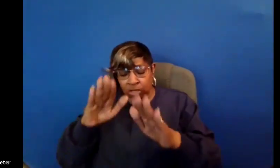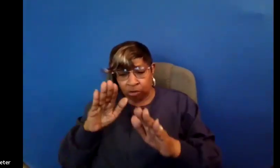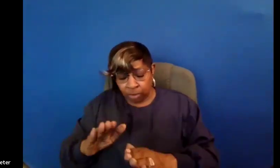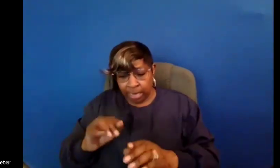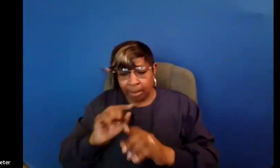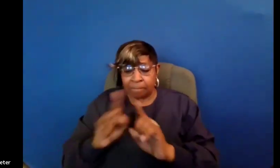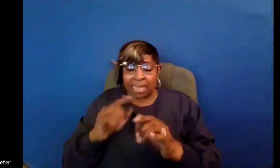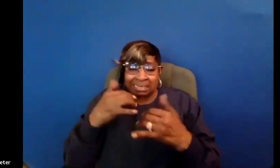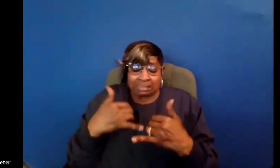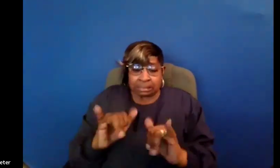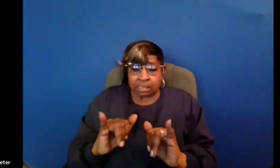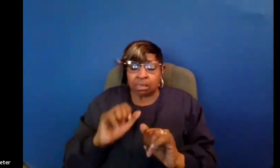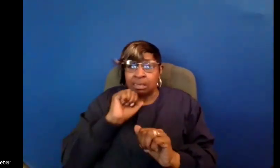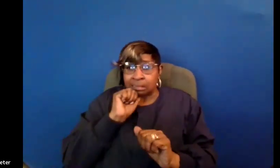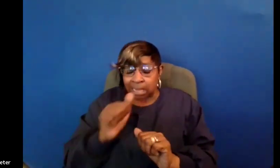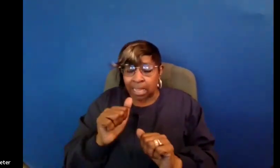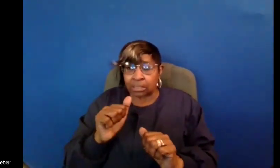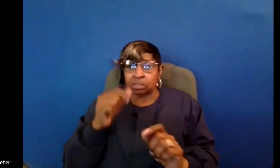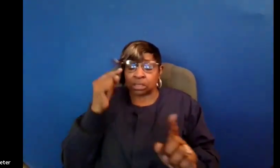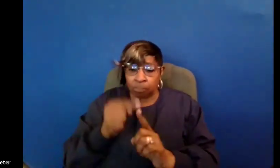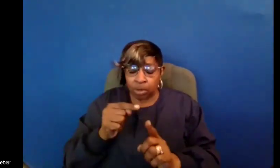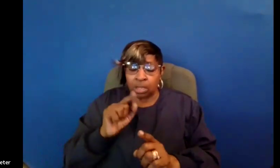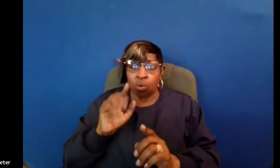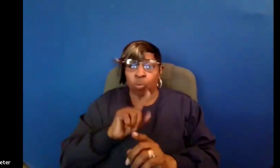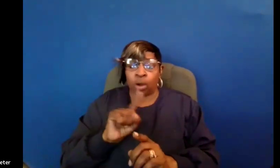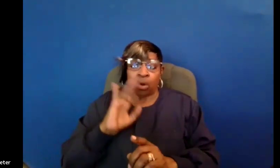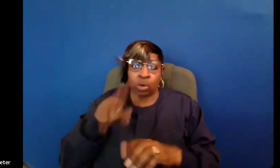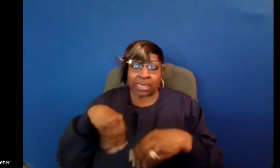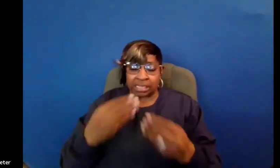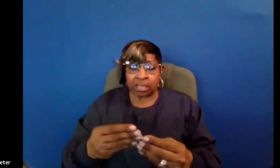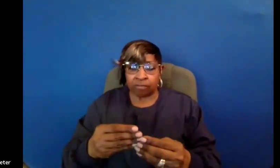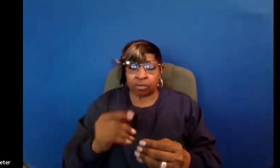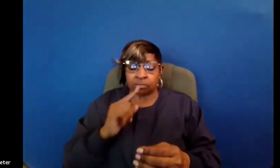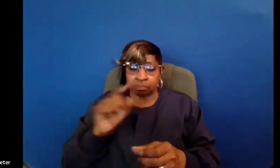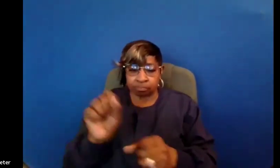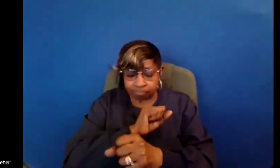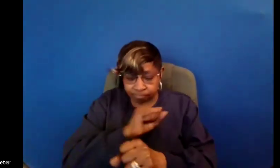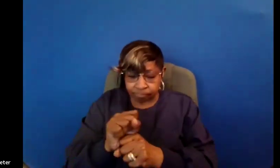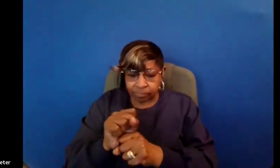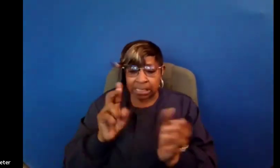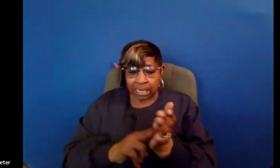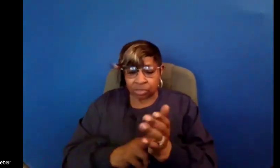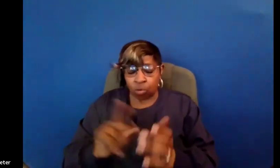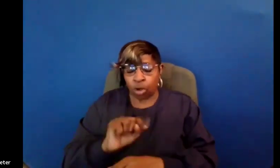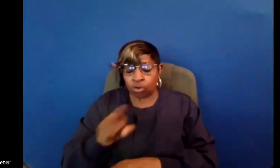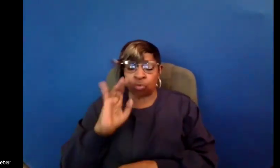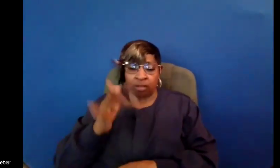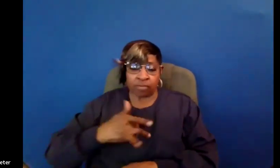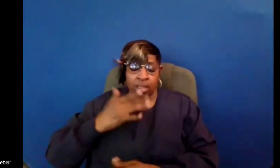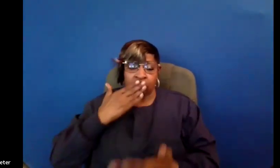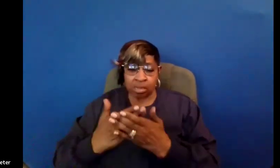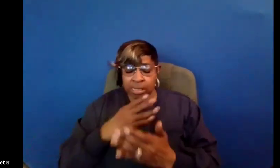there, but it's still not to the point to where it's going to give you solid form contracts that you should feel really great will stand up in